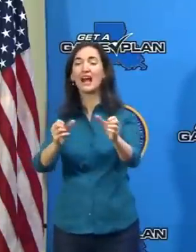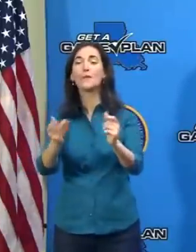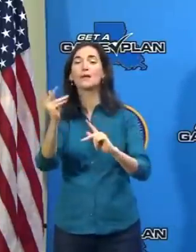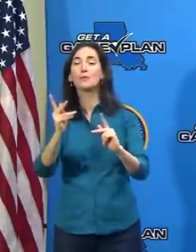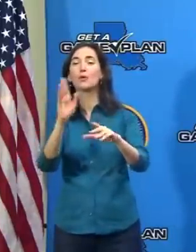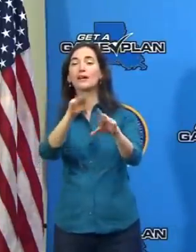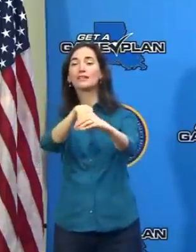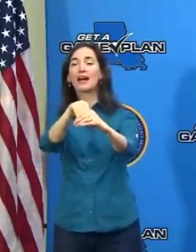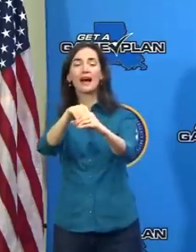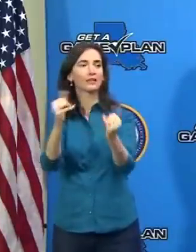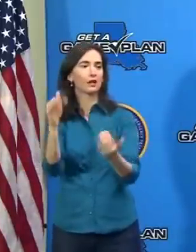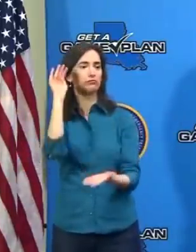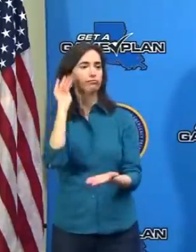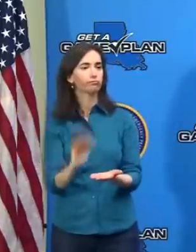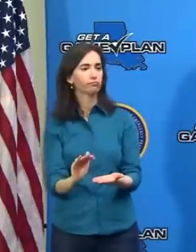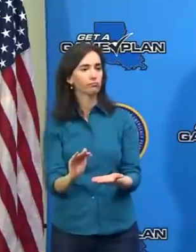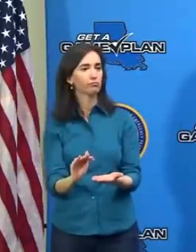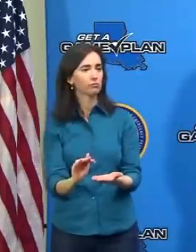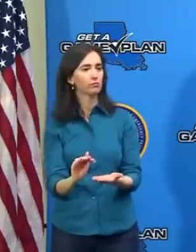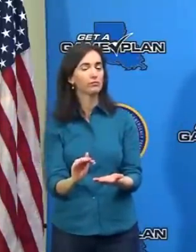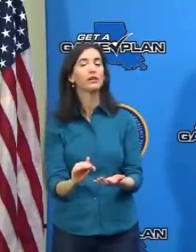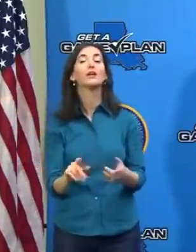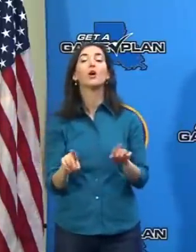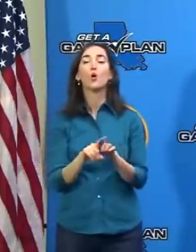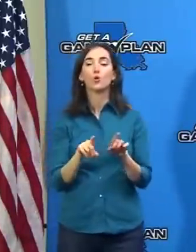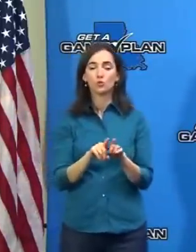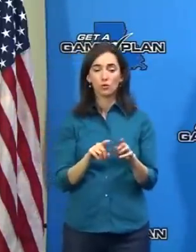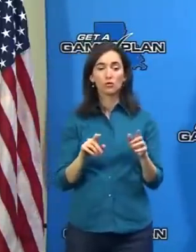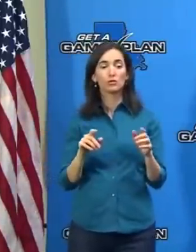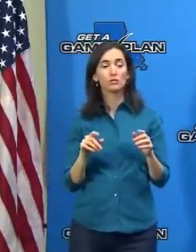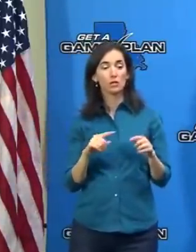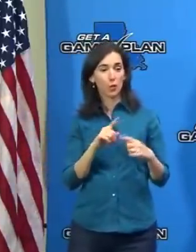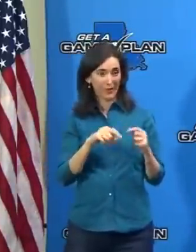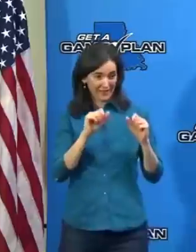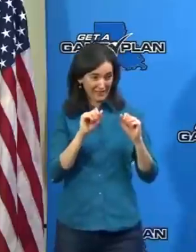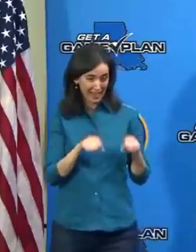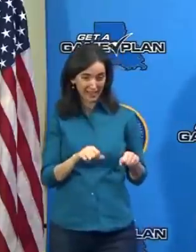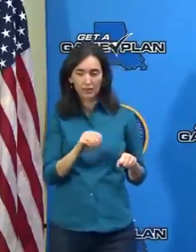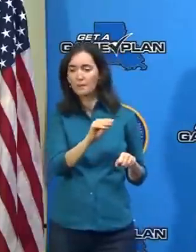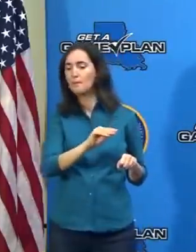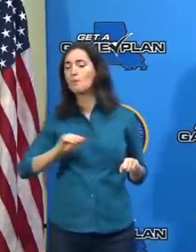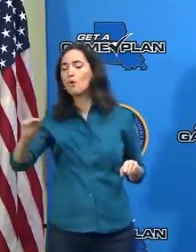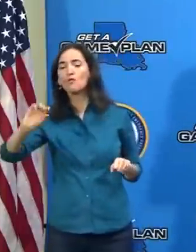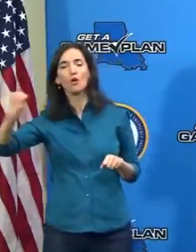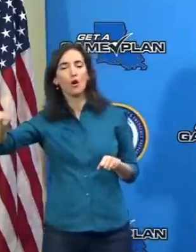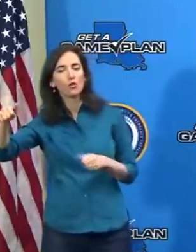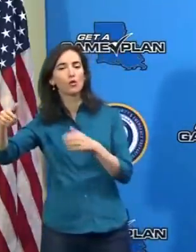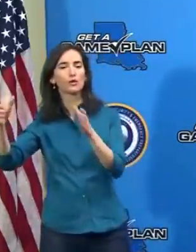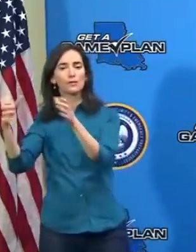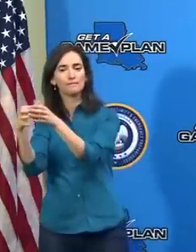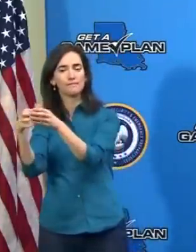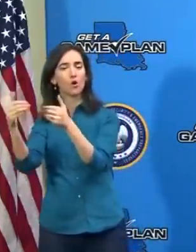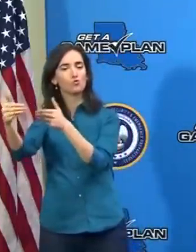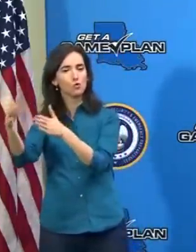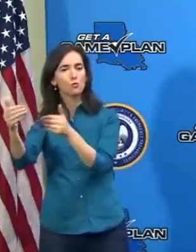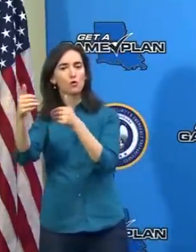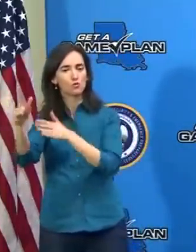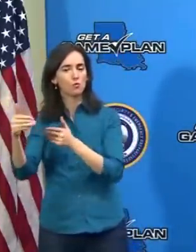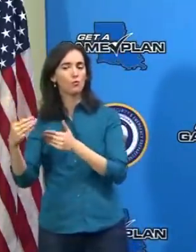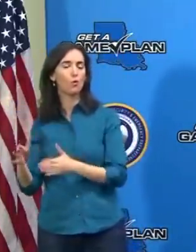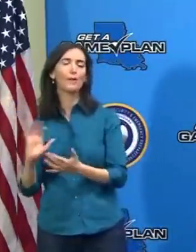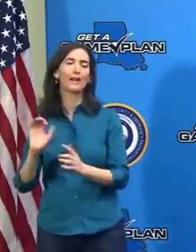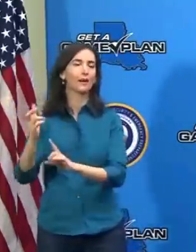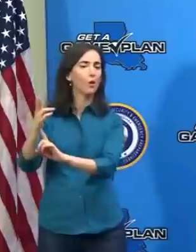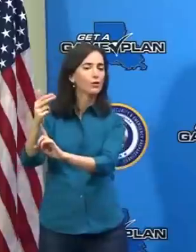shelters. And then we will move to non-congregant sheltering just as quickly as we are able to do so. And principally there, what we're talking about